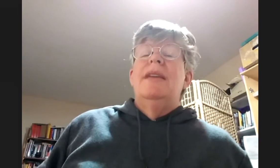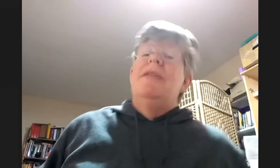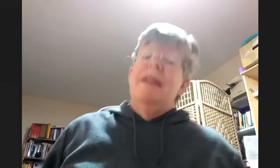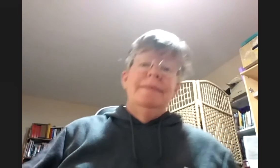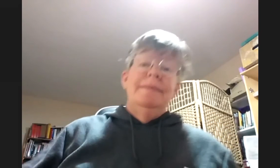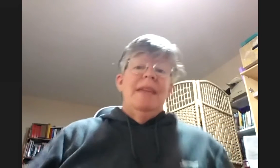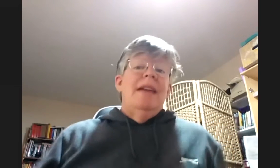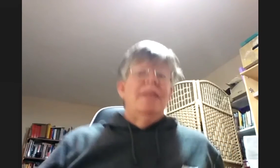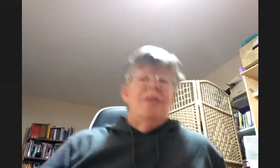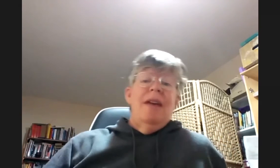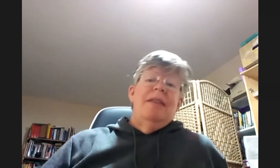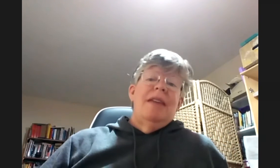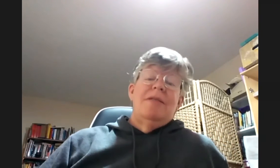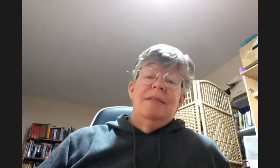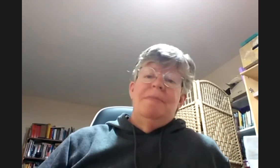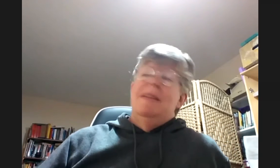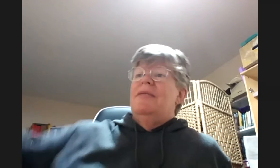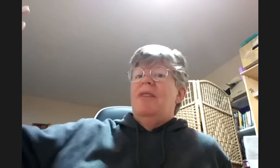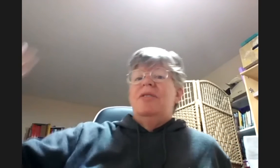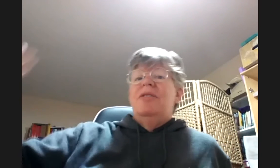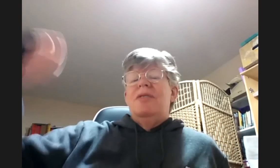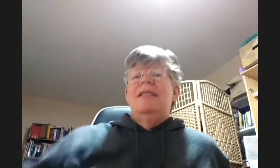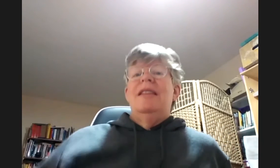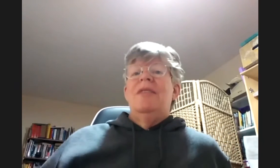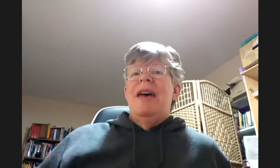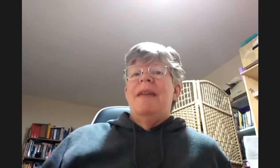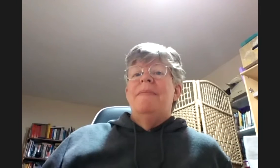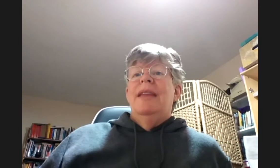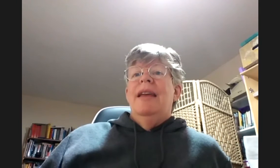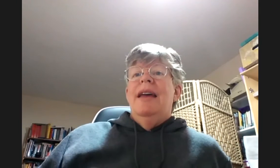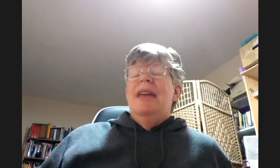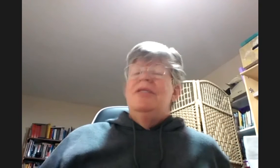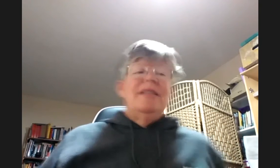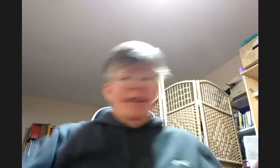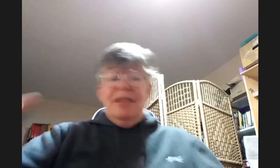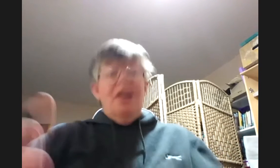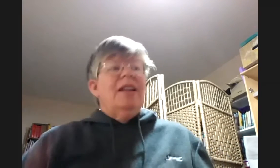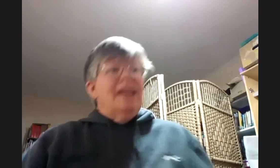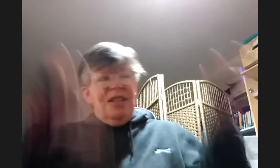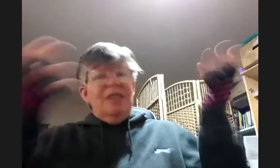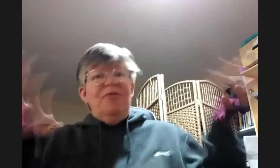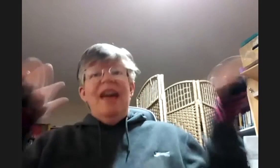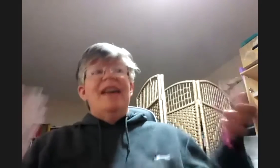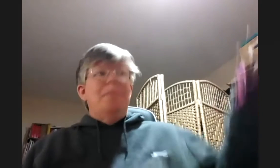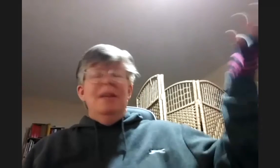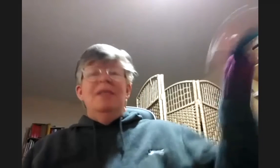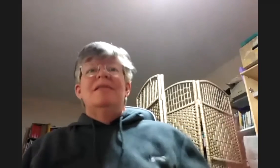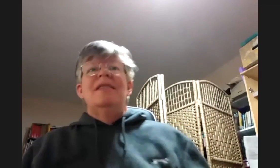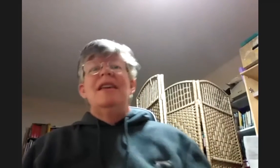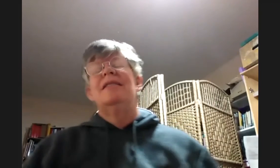Well, down on the ground, they couldn't because of all the trees in the way. And she said, starling, just fly up and you'll see. And starling